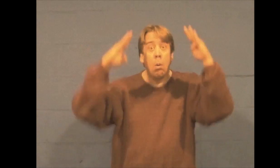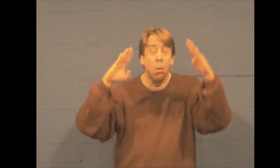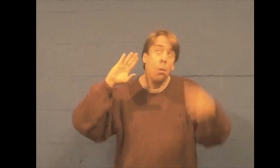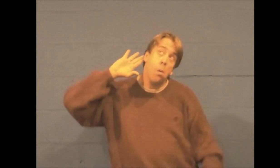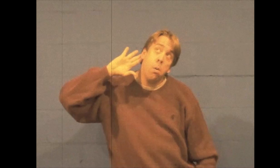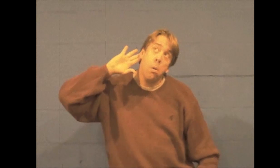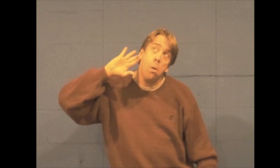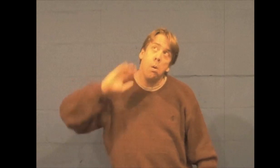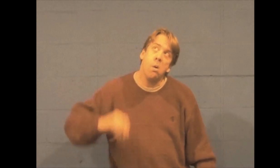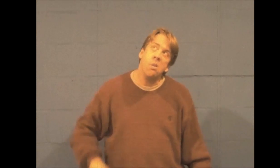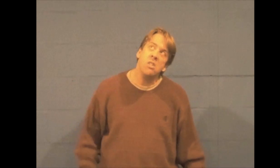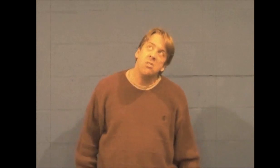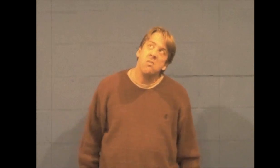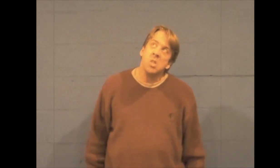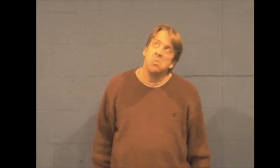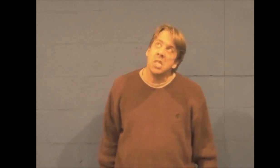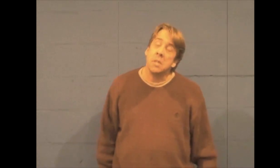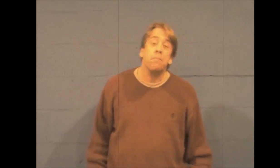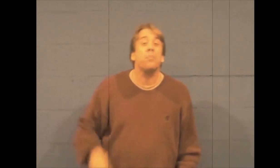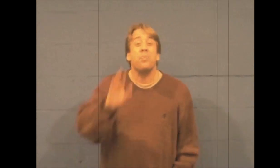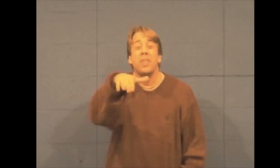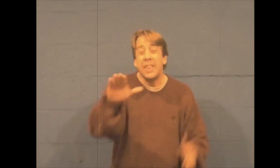And they landed on the roof.